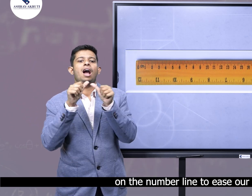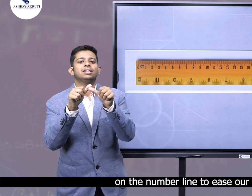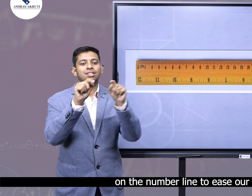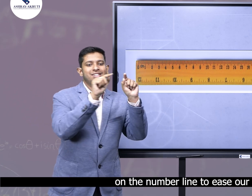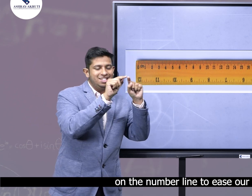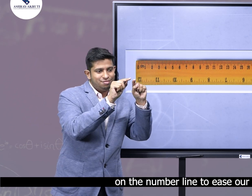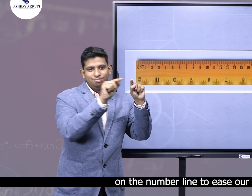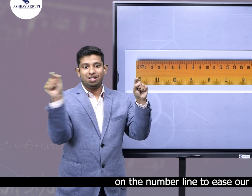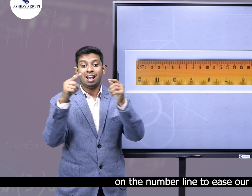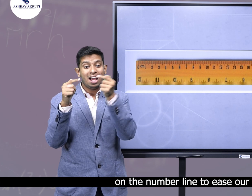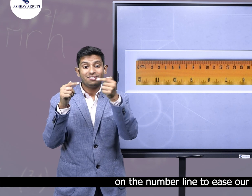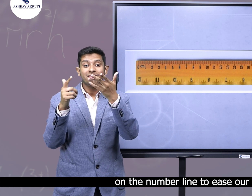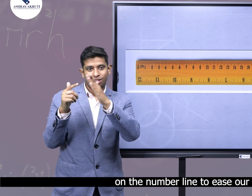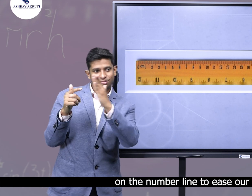ease our work.